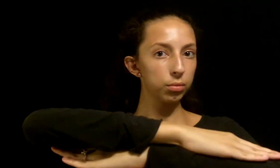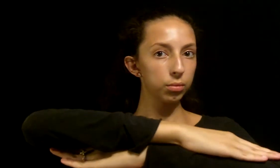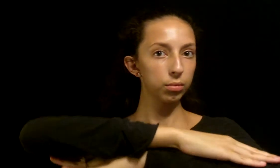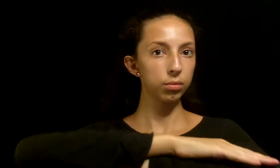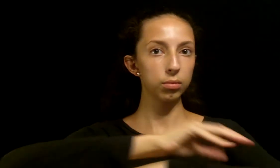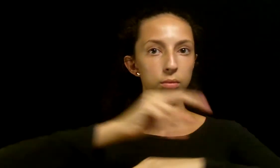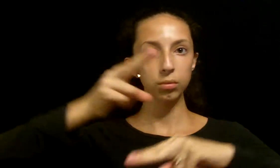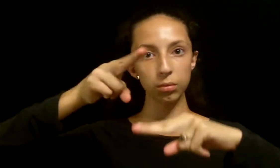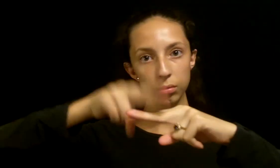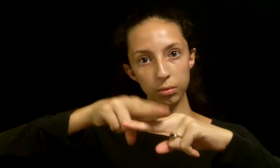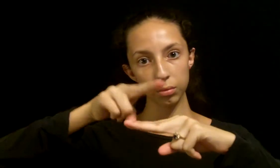chair,